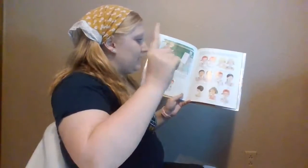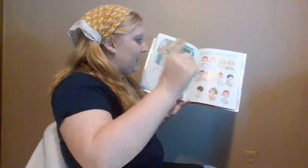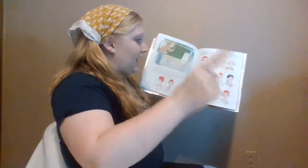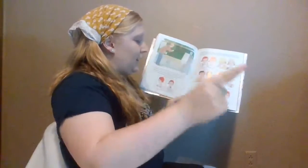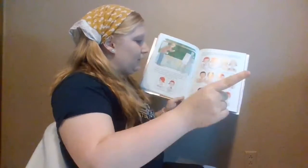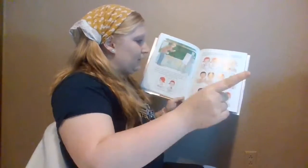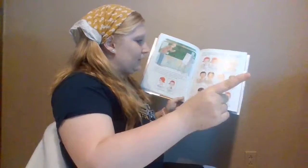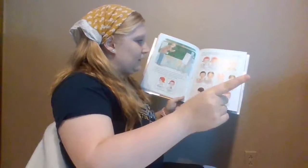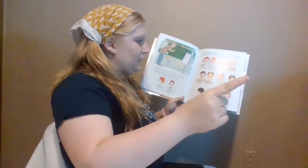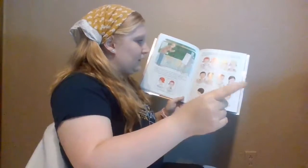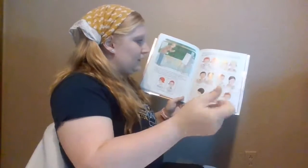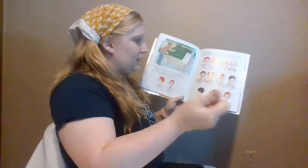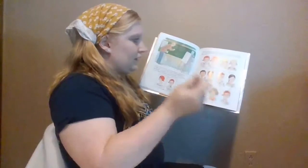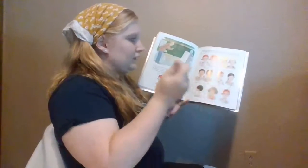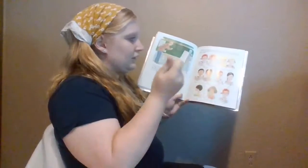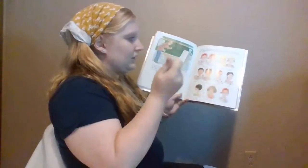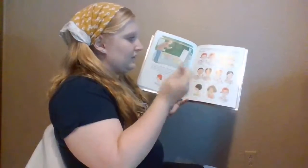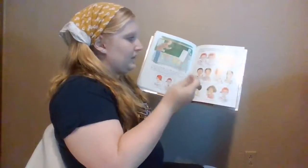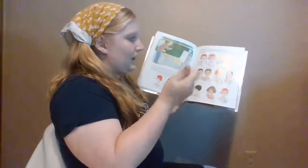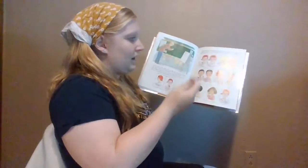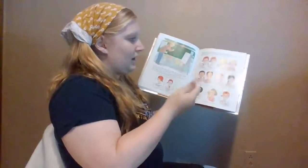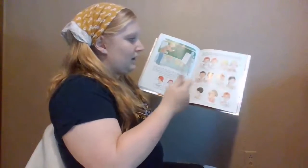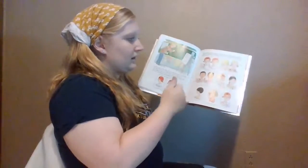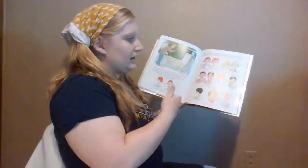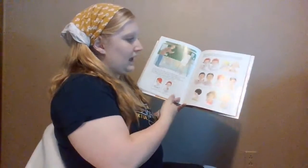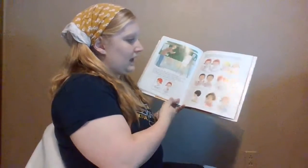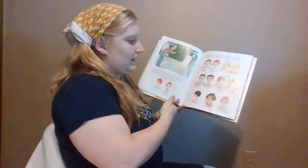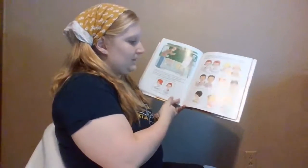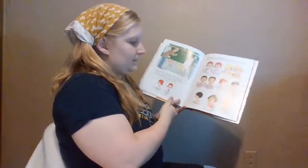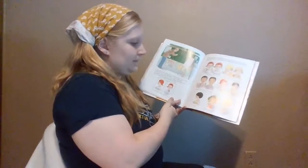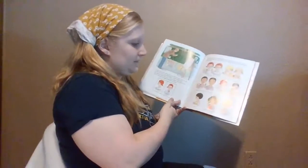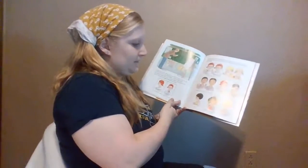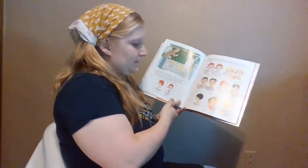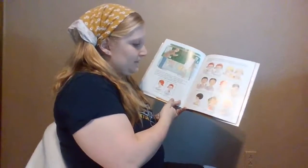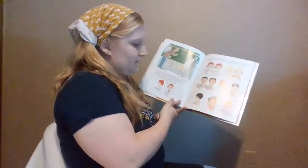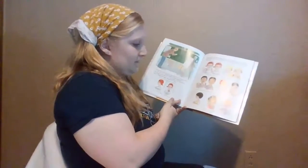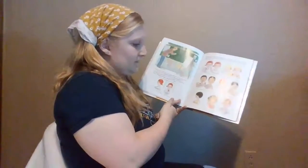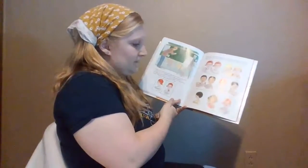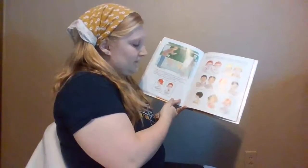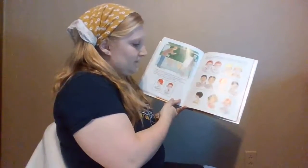me out to the ball game.